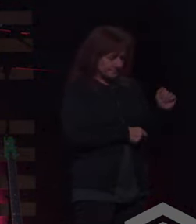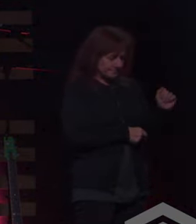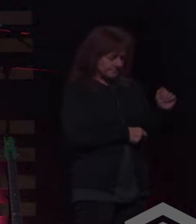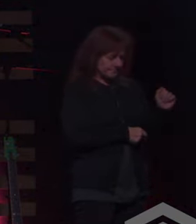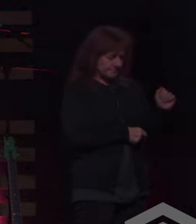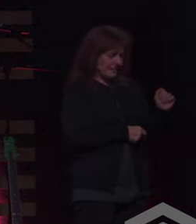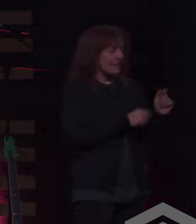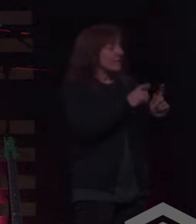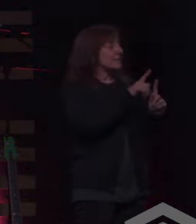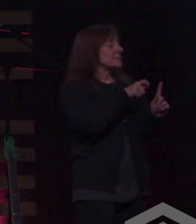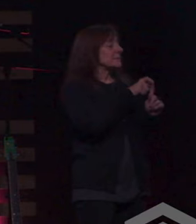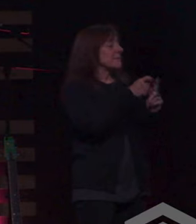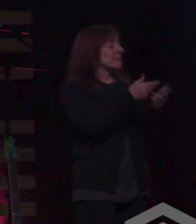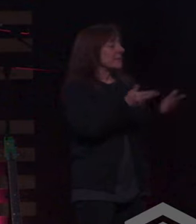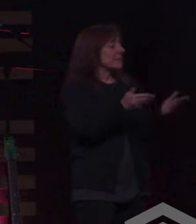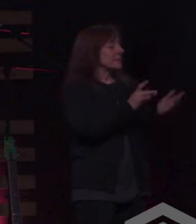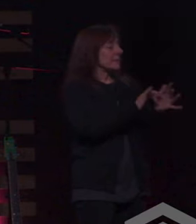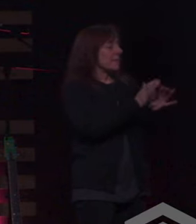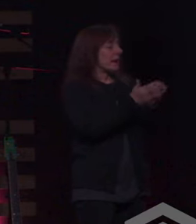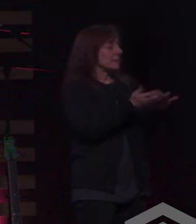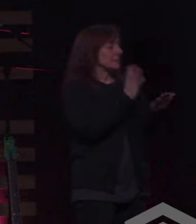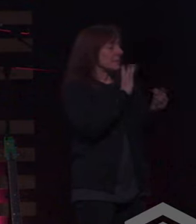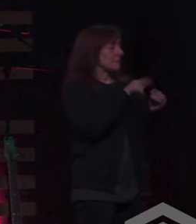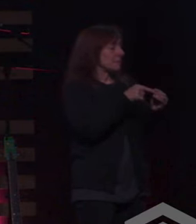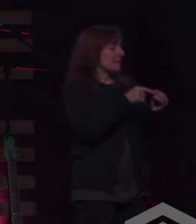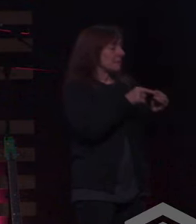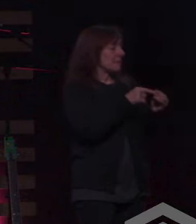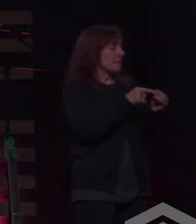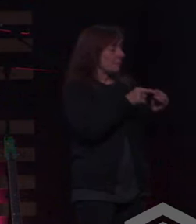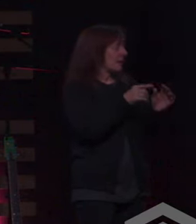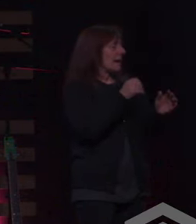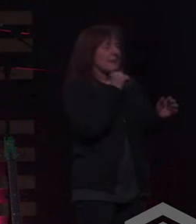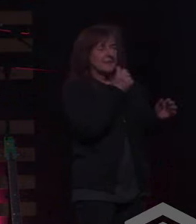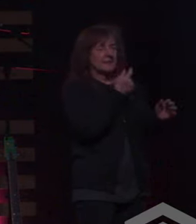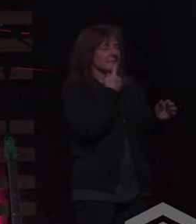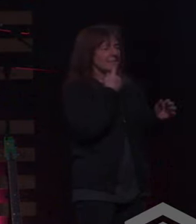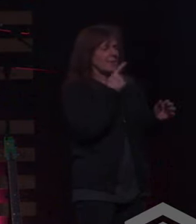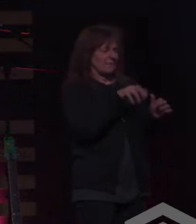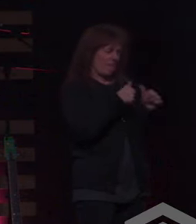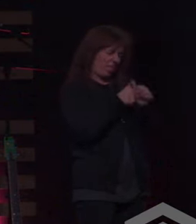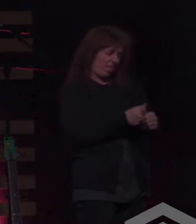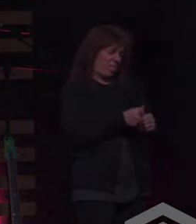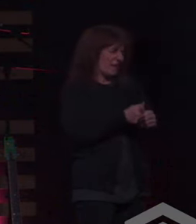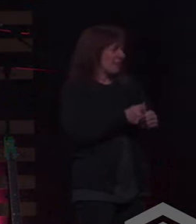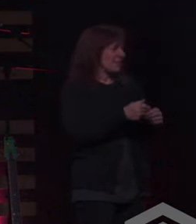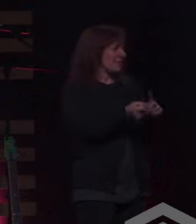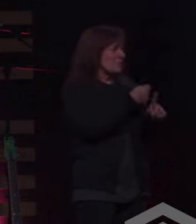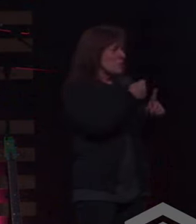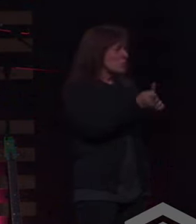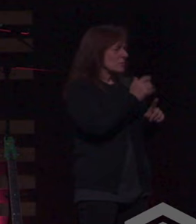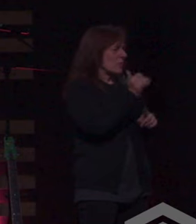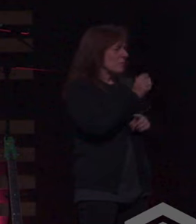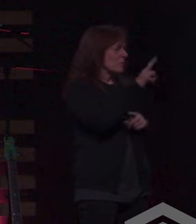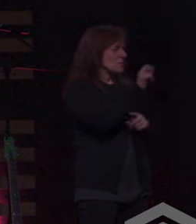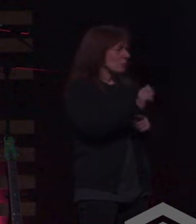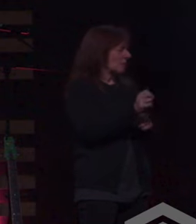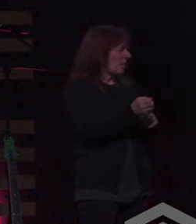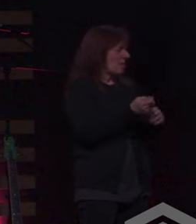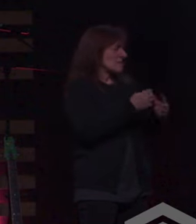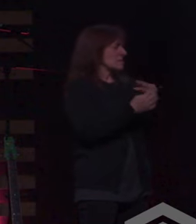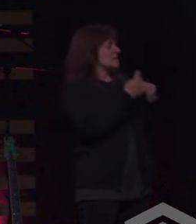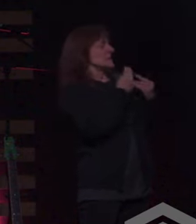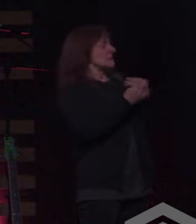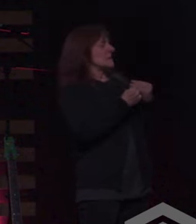There are very specific things that the Bible talks about to get out of. I'm not saying that you need to stay in an abusive relationship.